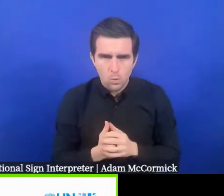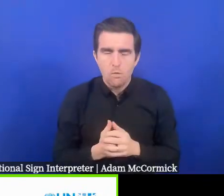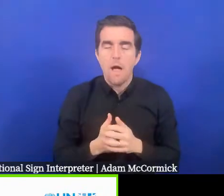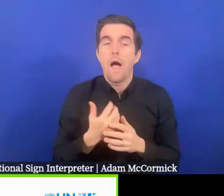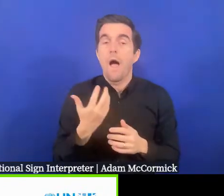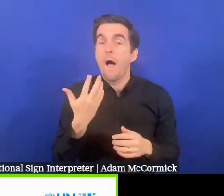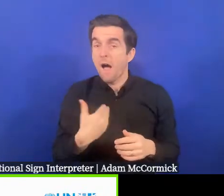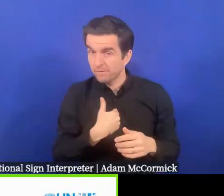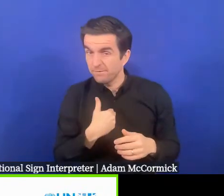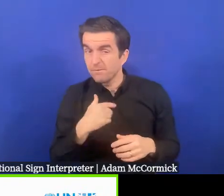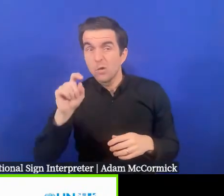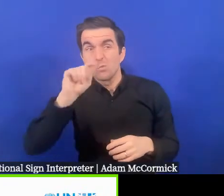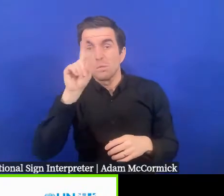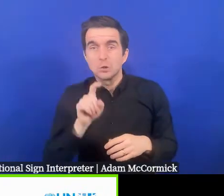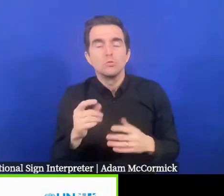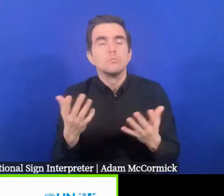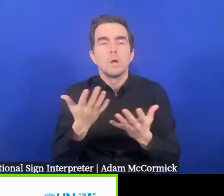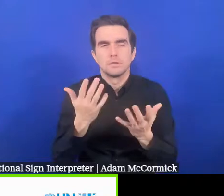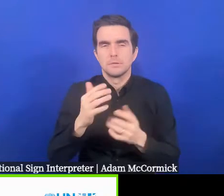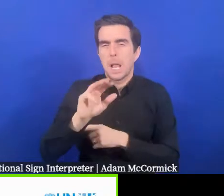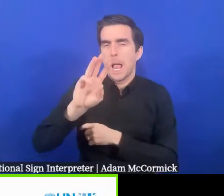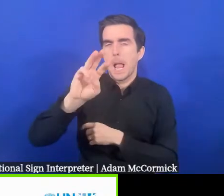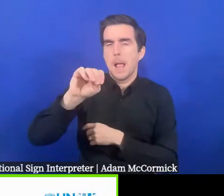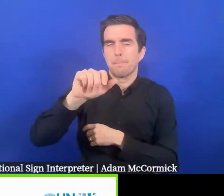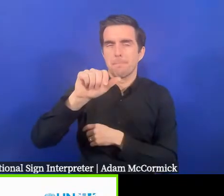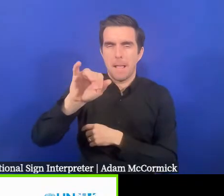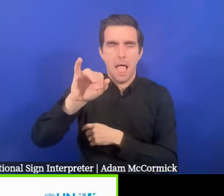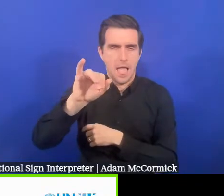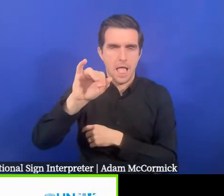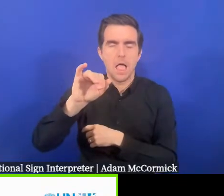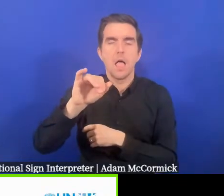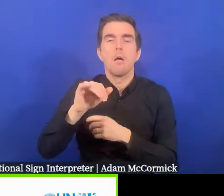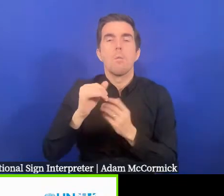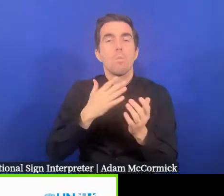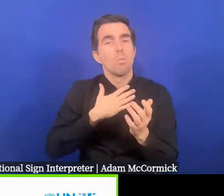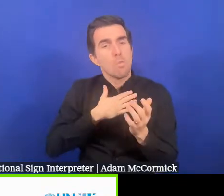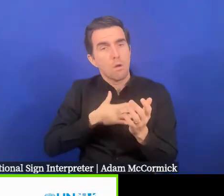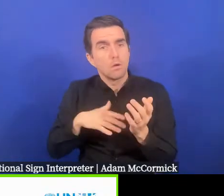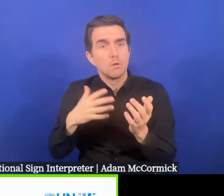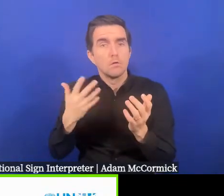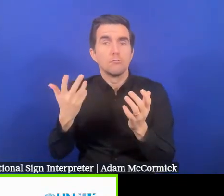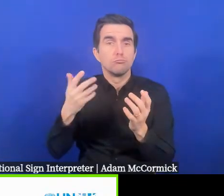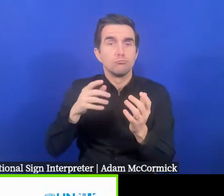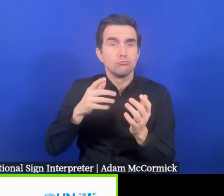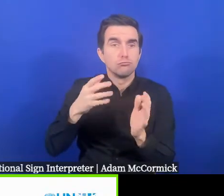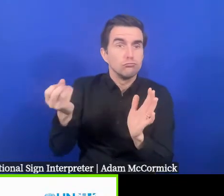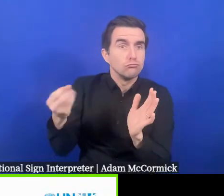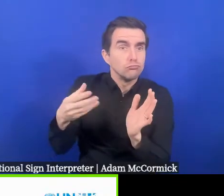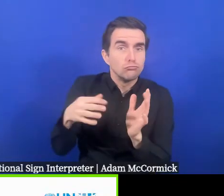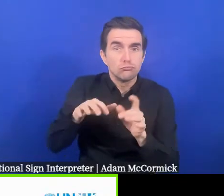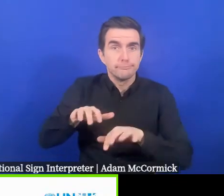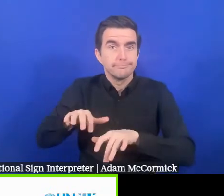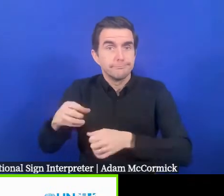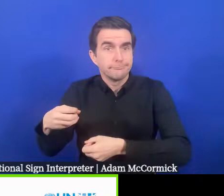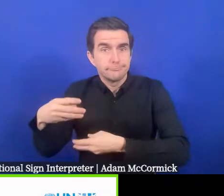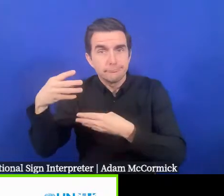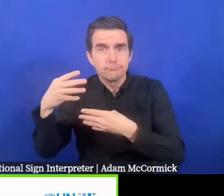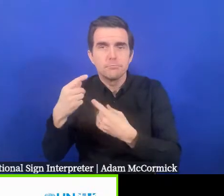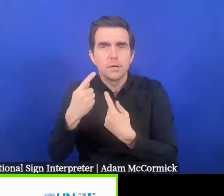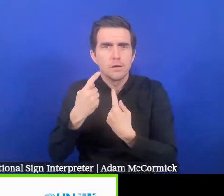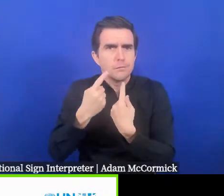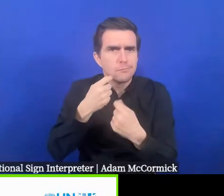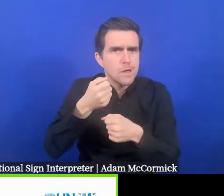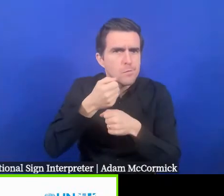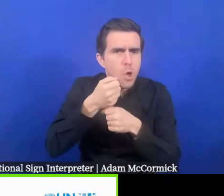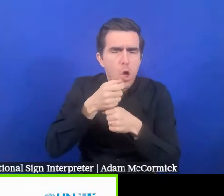National Development Policy in Liberia. I really come back to some of the points that you said about where to get